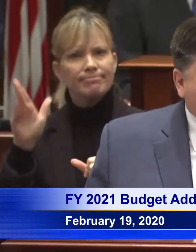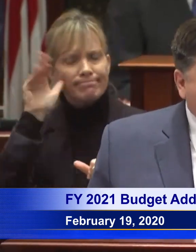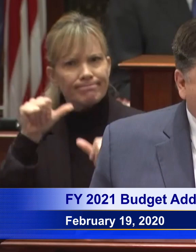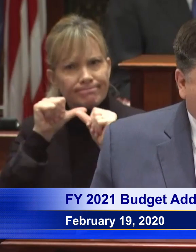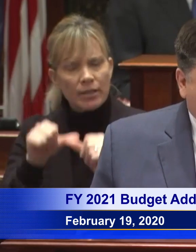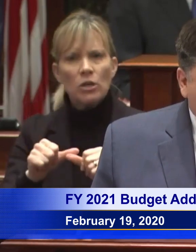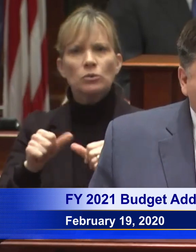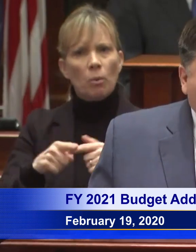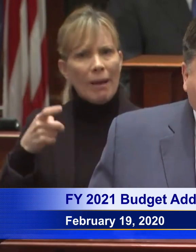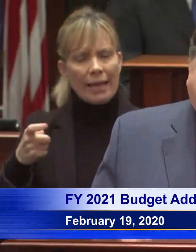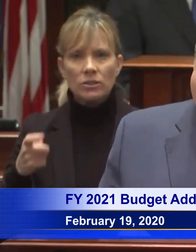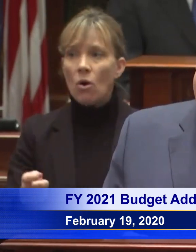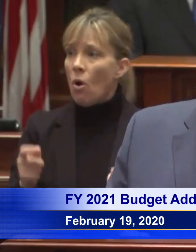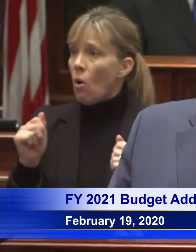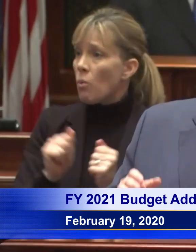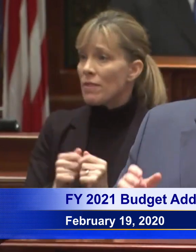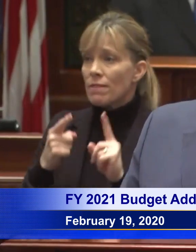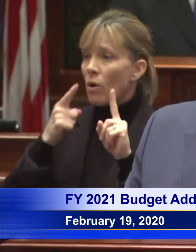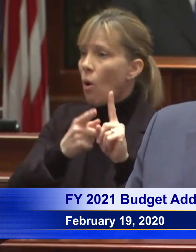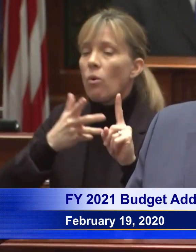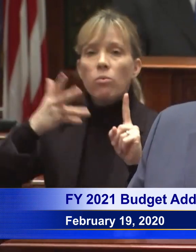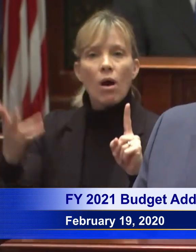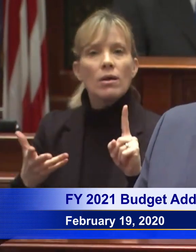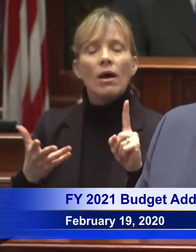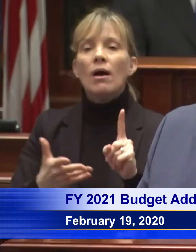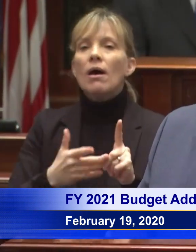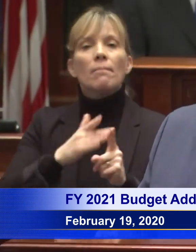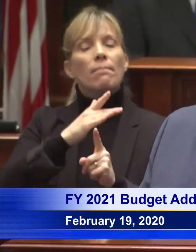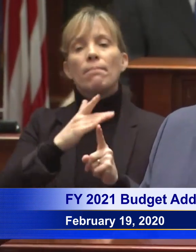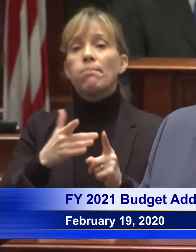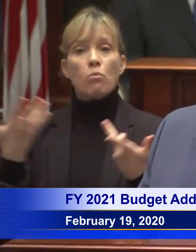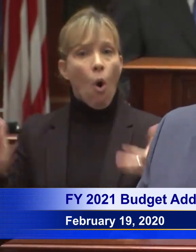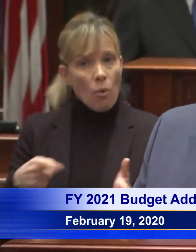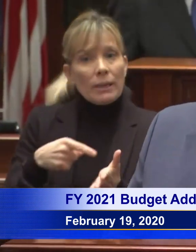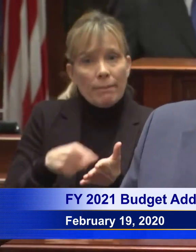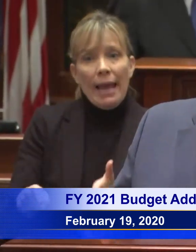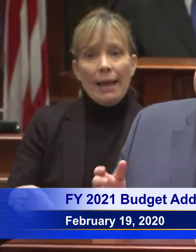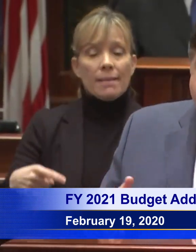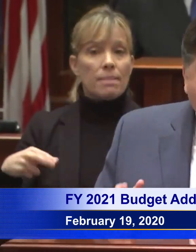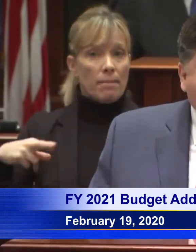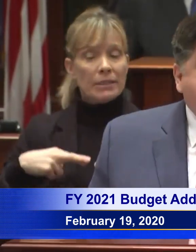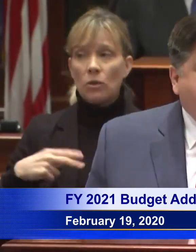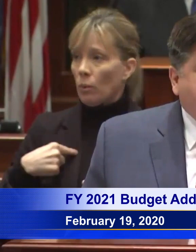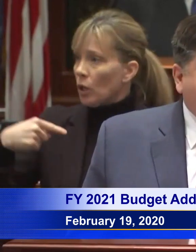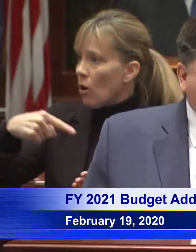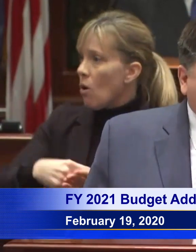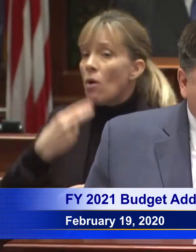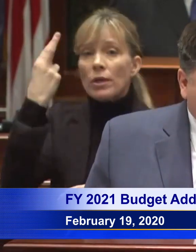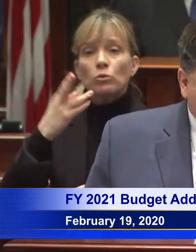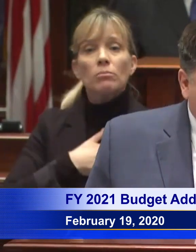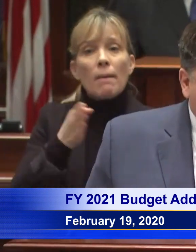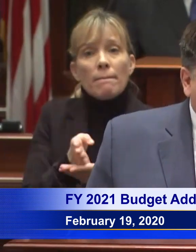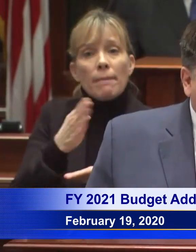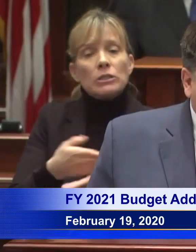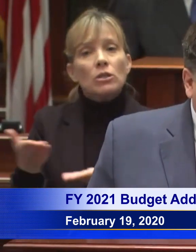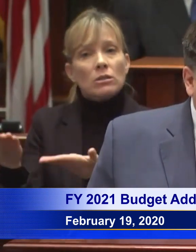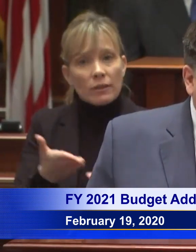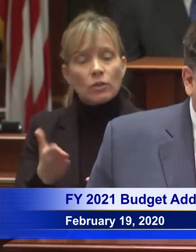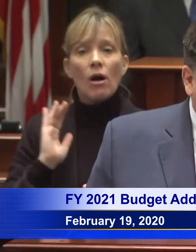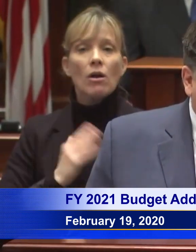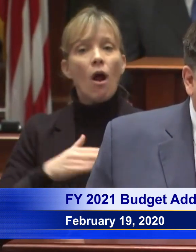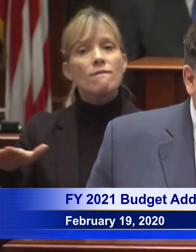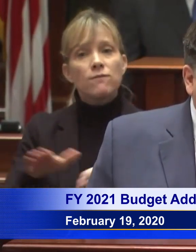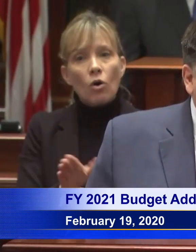persistence to manage, with the goal of paying the pensions that are owed. That's why my budget delivers on our